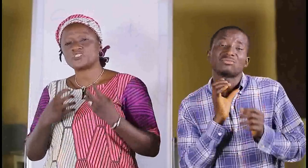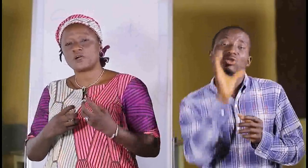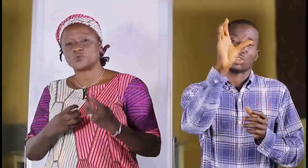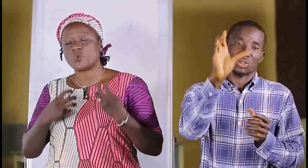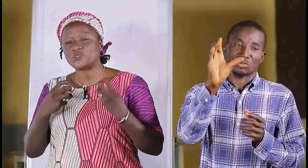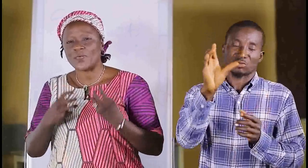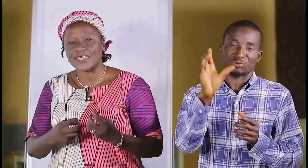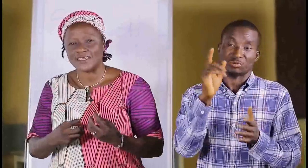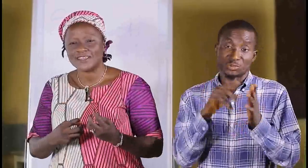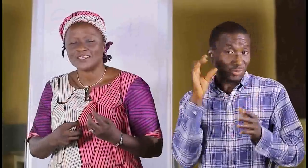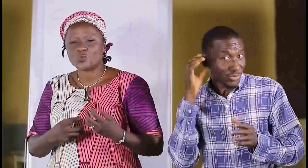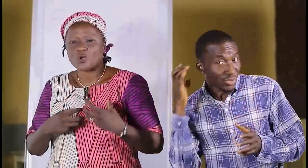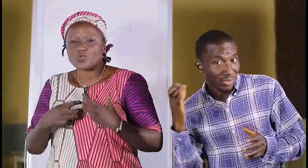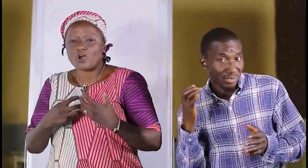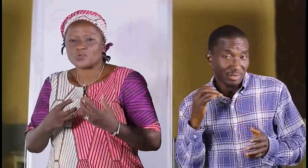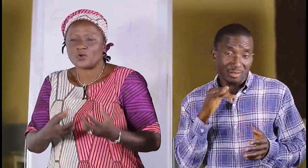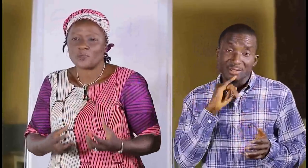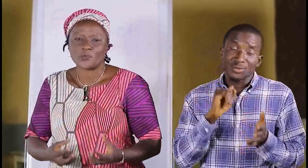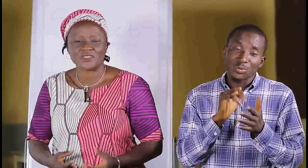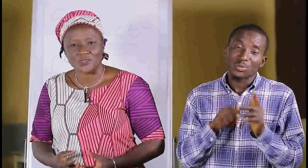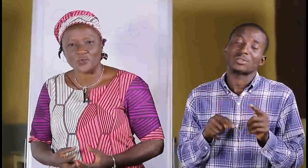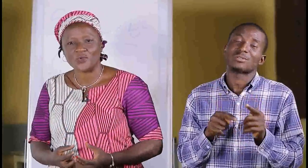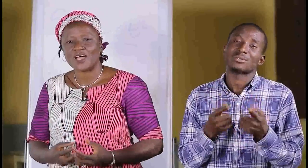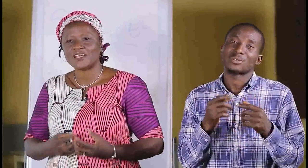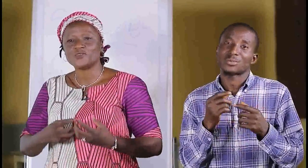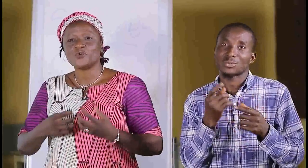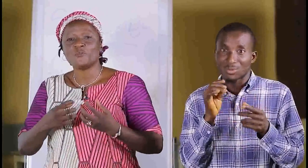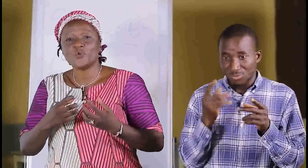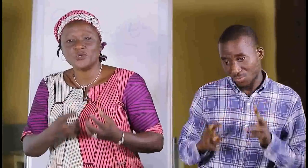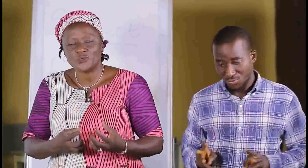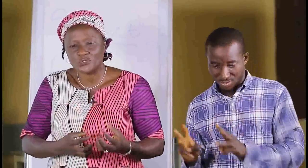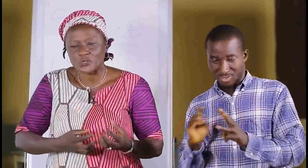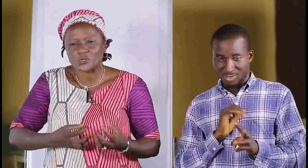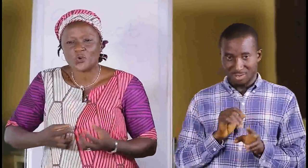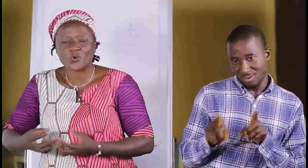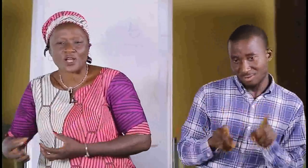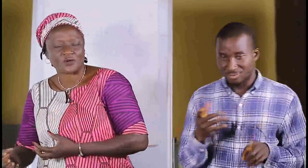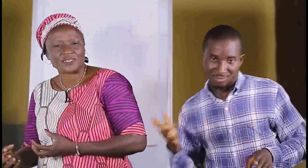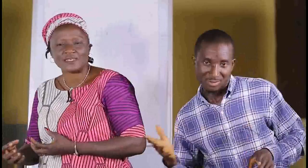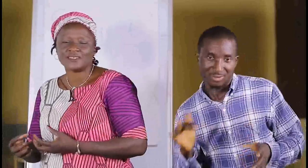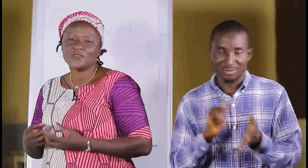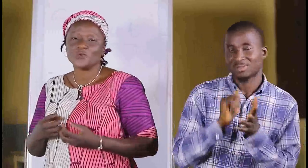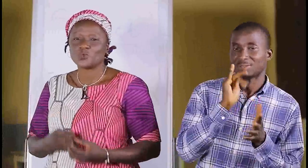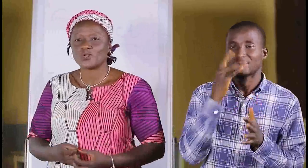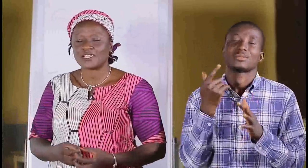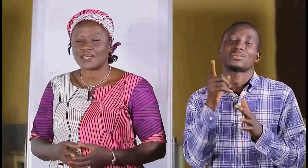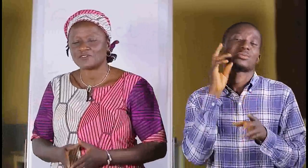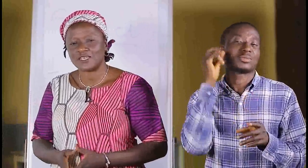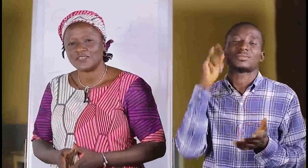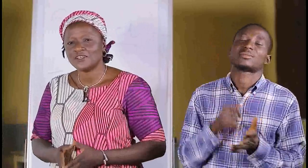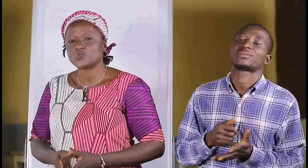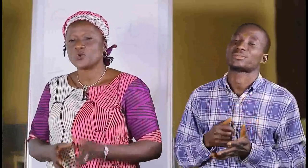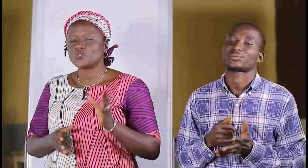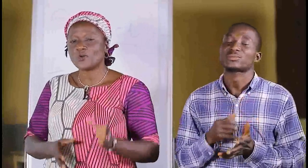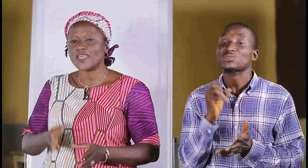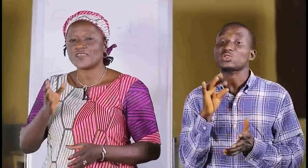from the shout, what you hear is what comes up within you, and your mood will just go accordingly with what I have